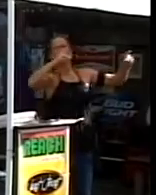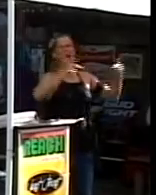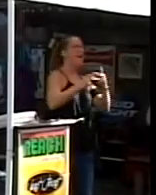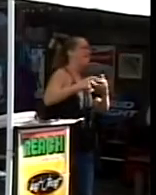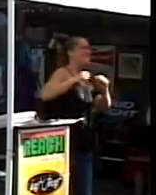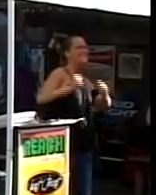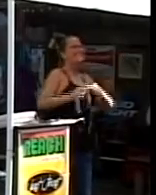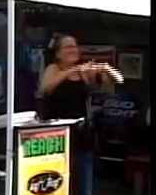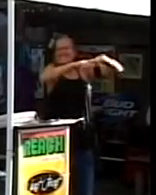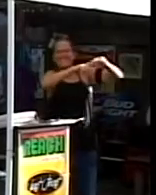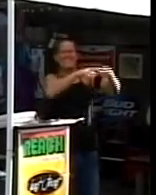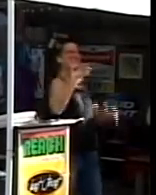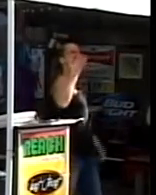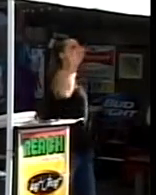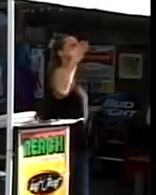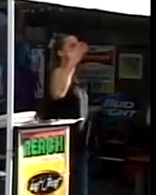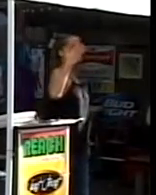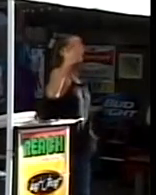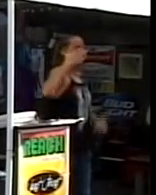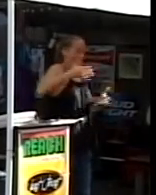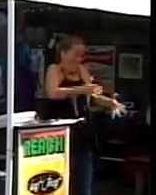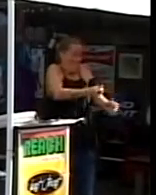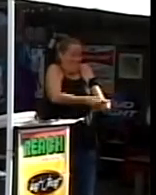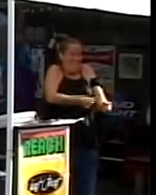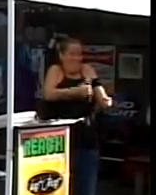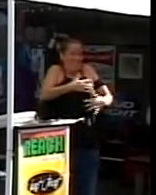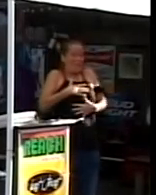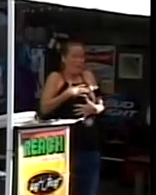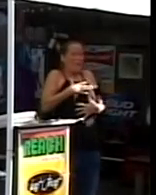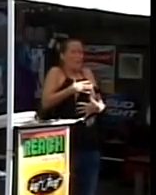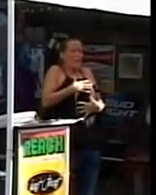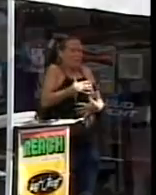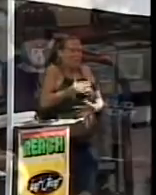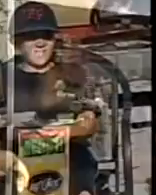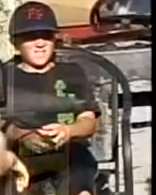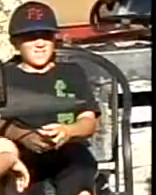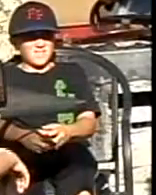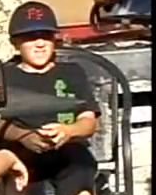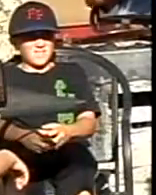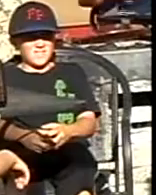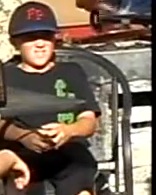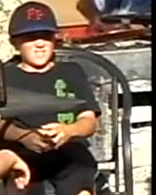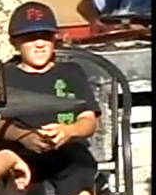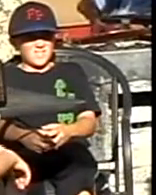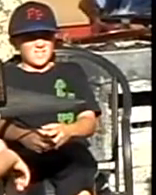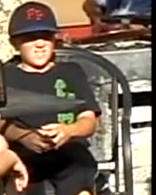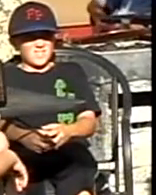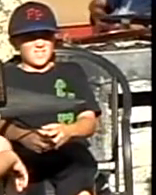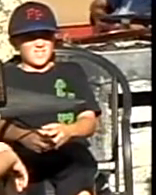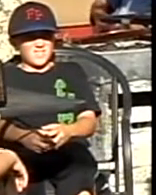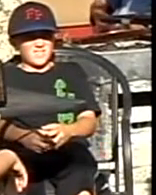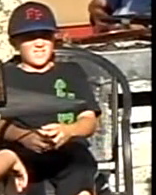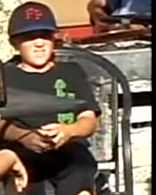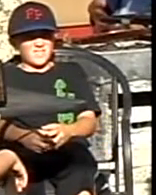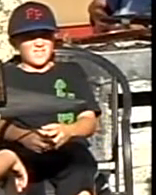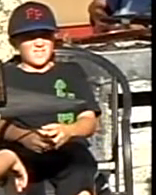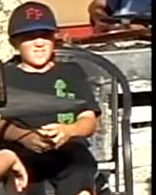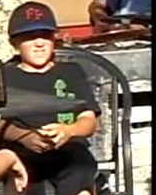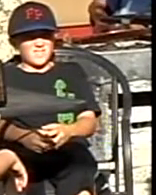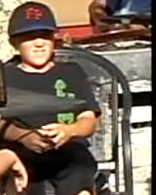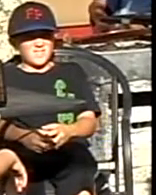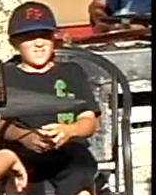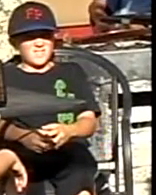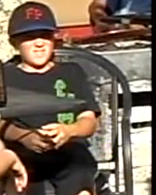strength. Let every breath and all that I am never cease